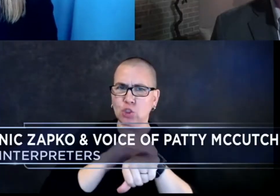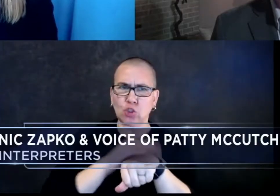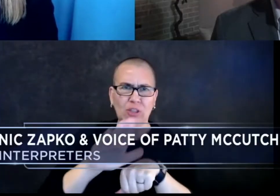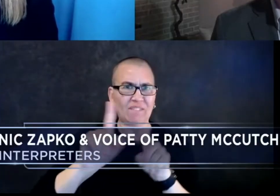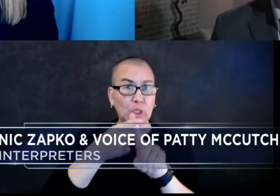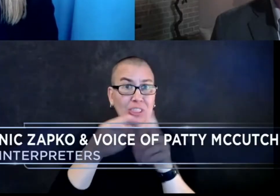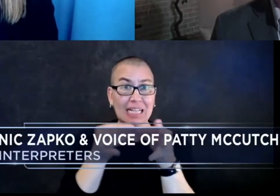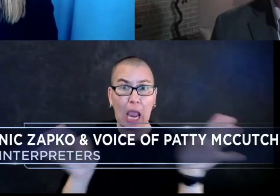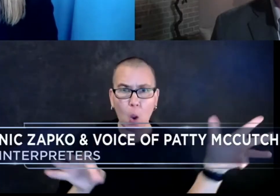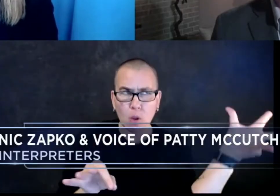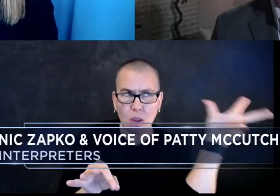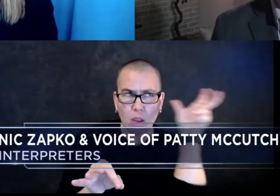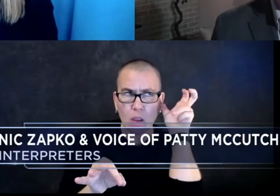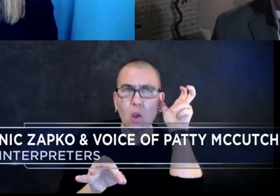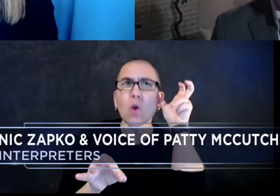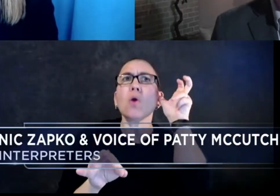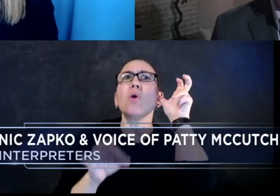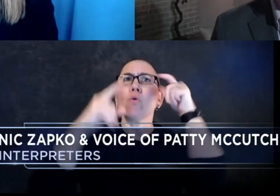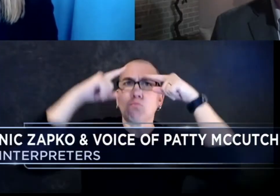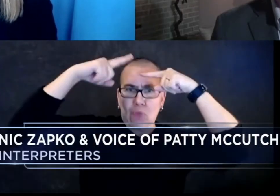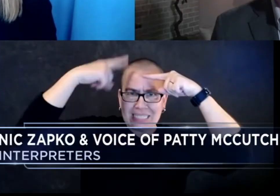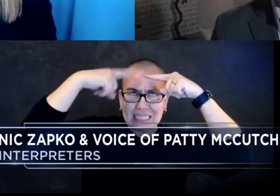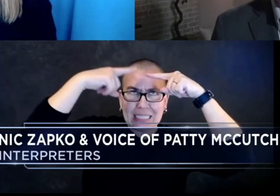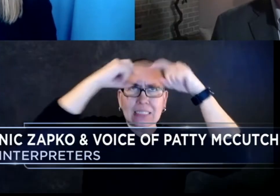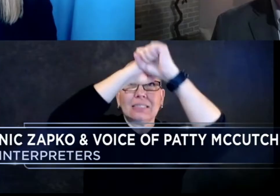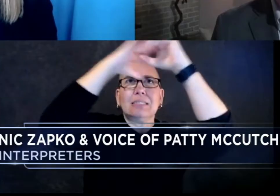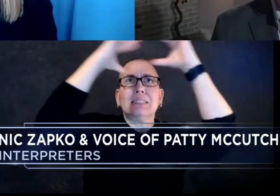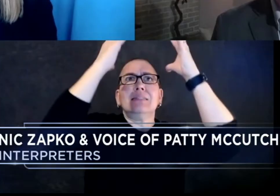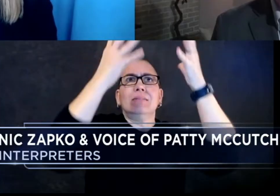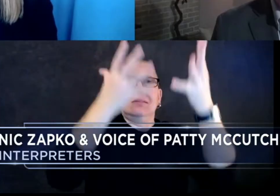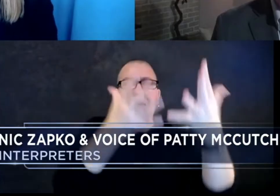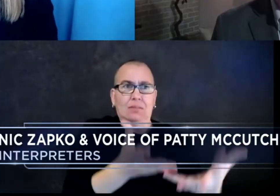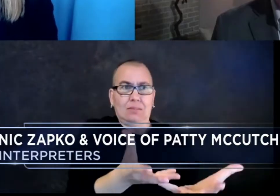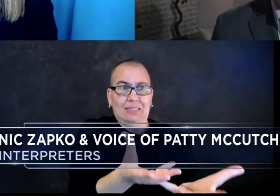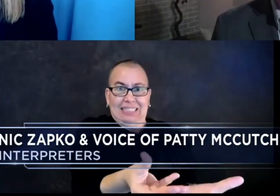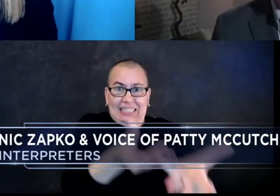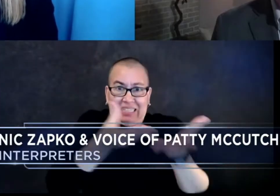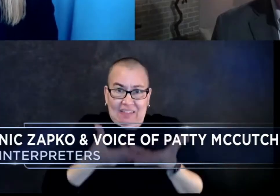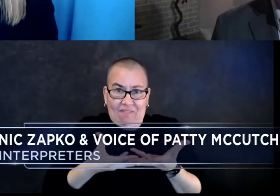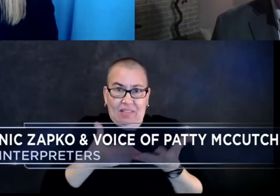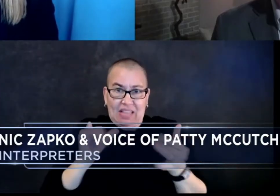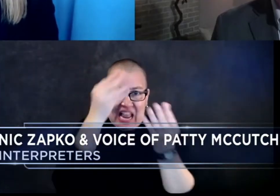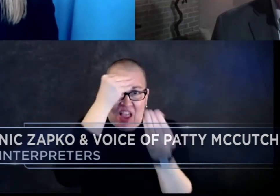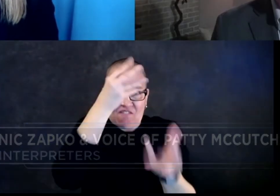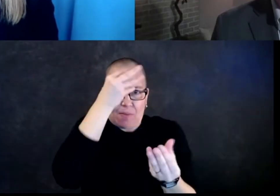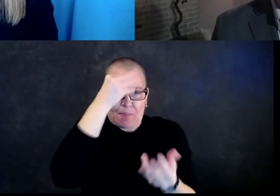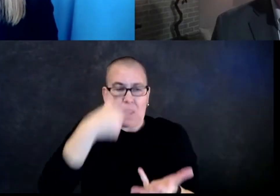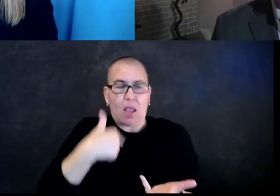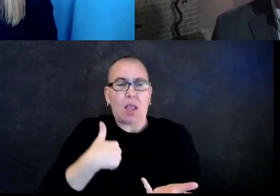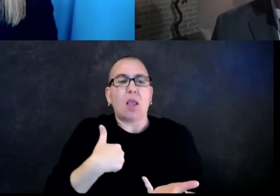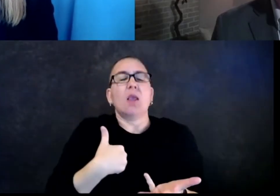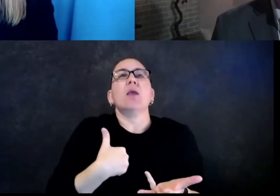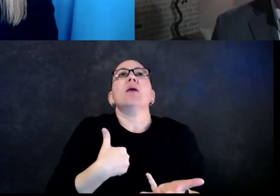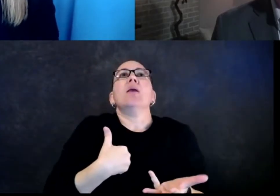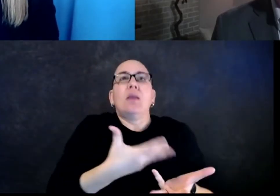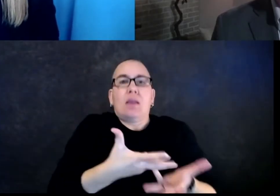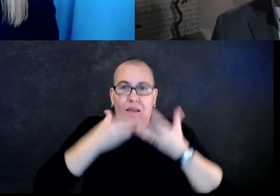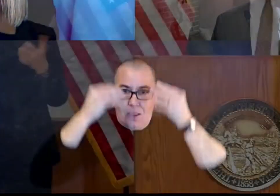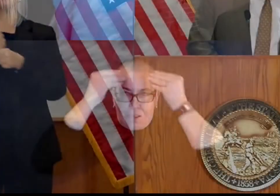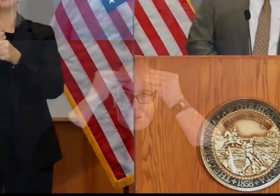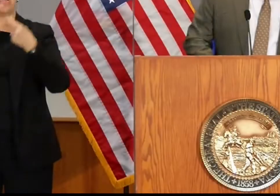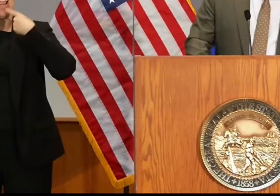Patty's responsible for taking in the information in her first language, English, processing it, then delivering it to